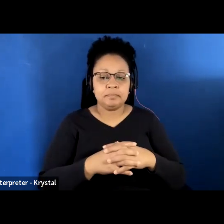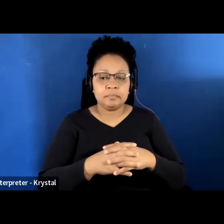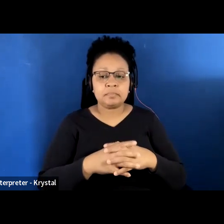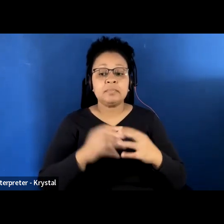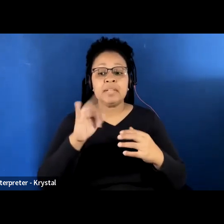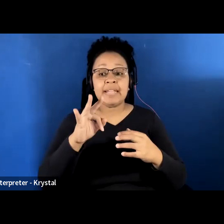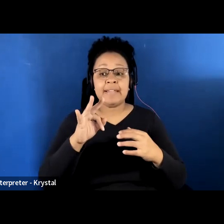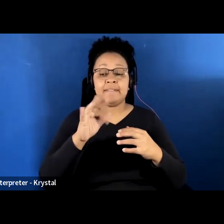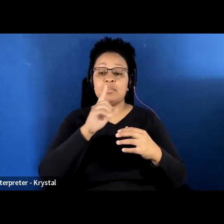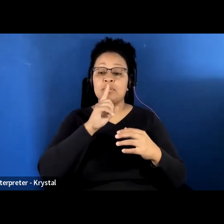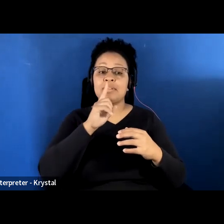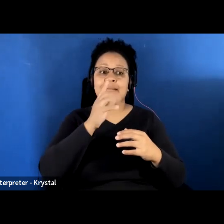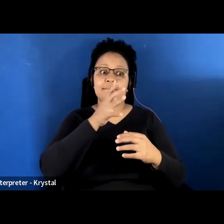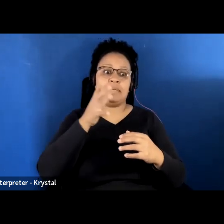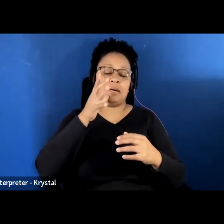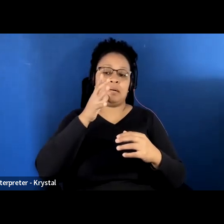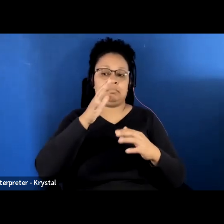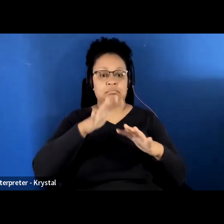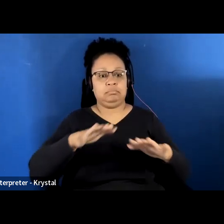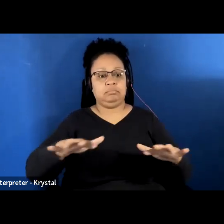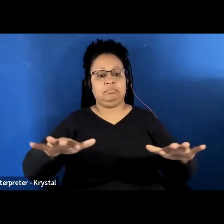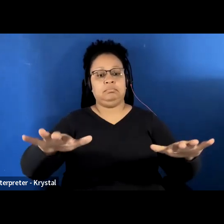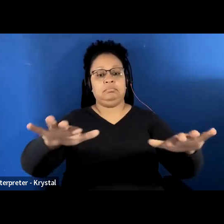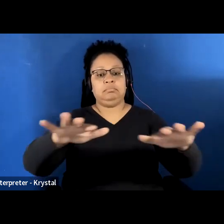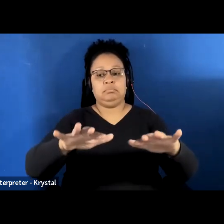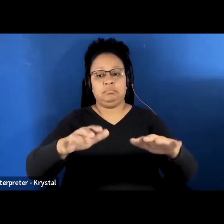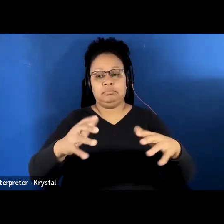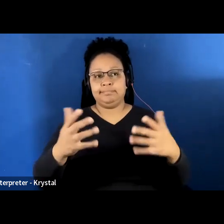If it's a really rural place, like I have people that were like,